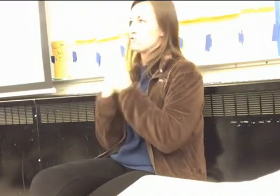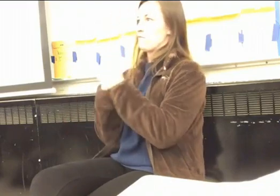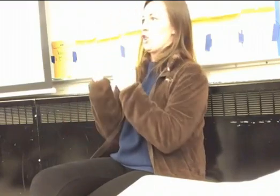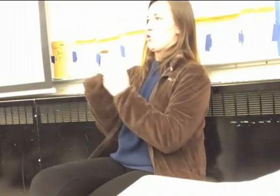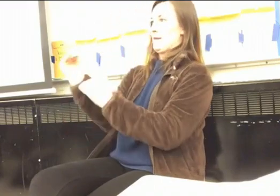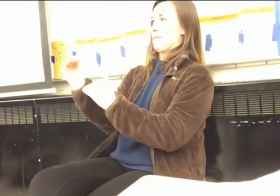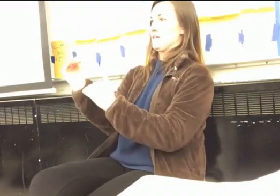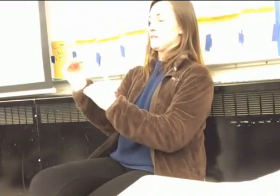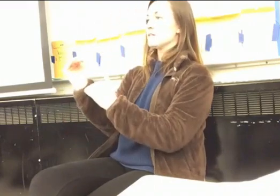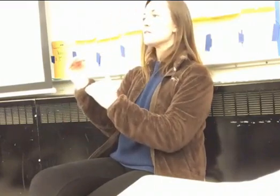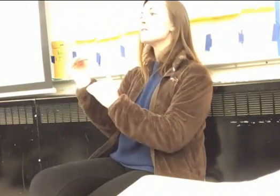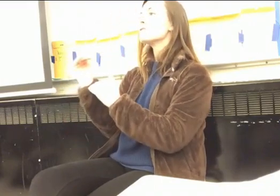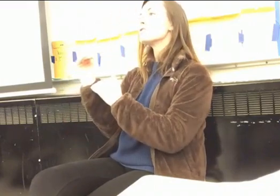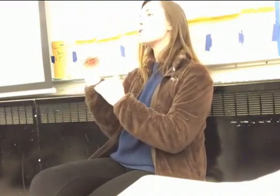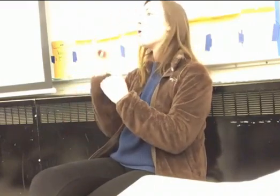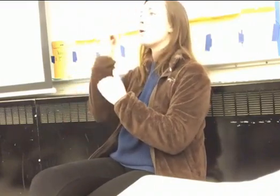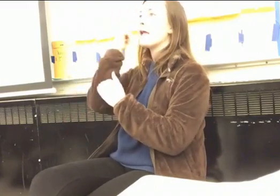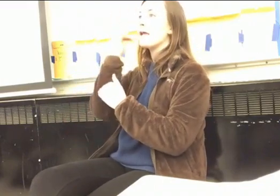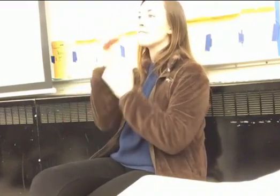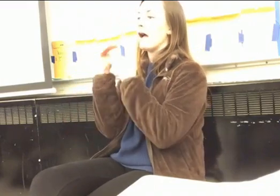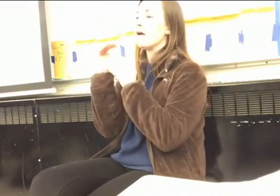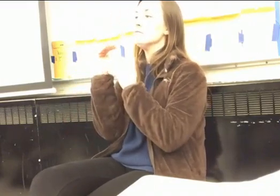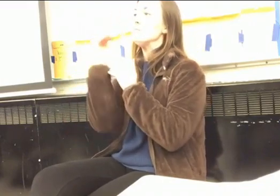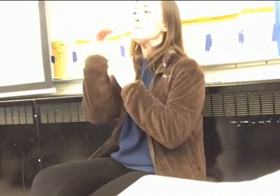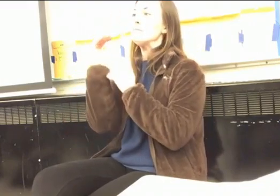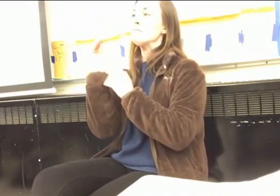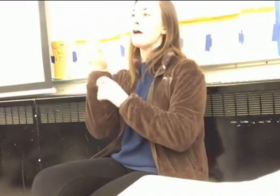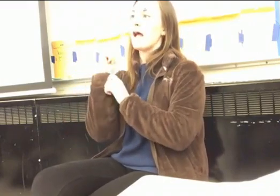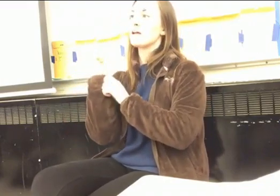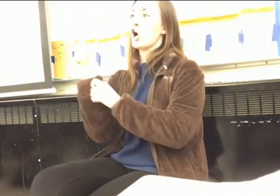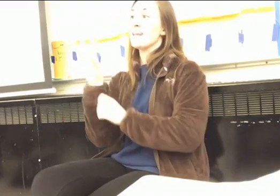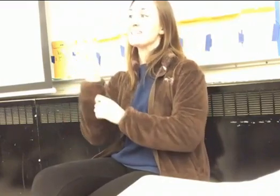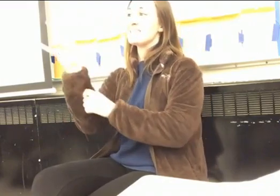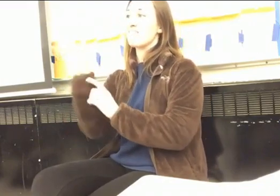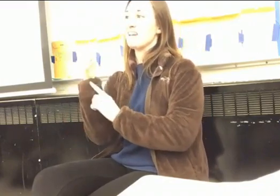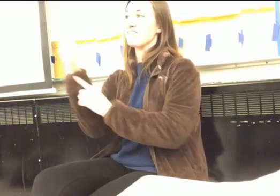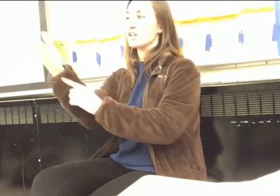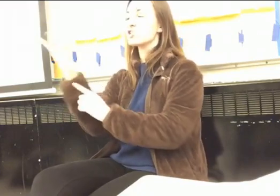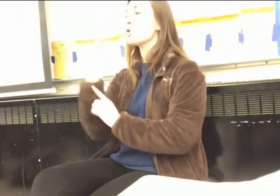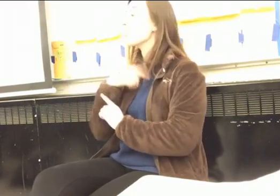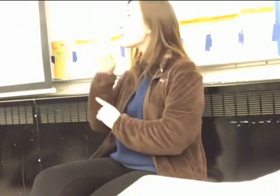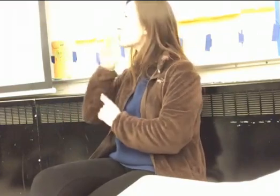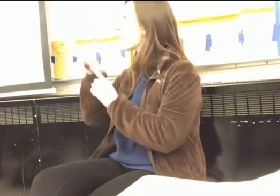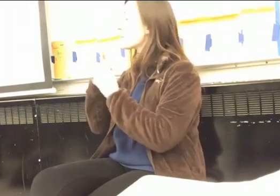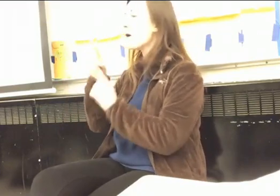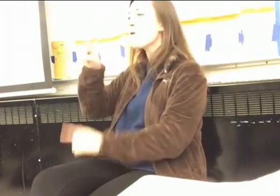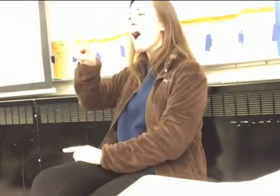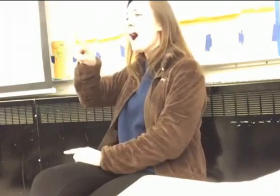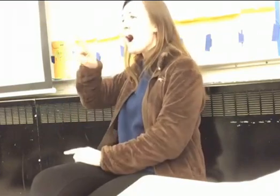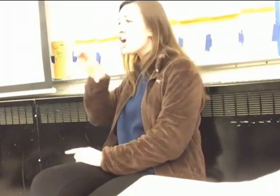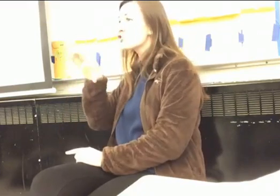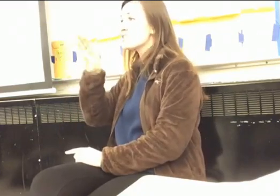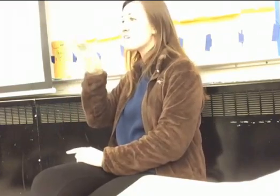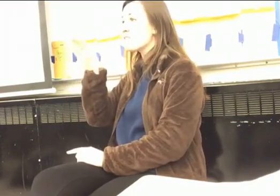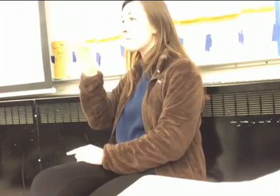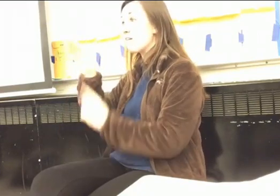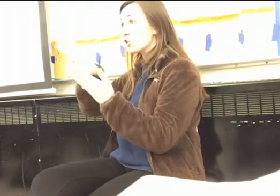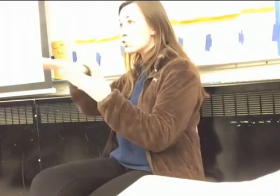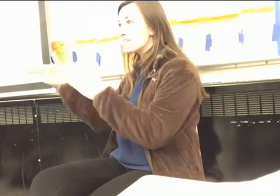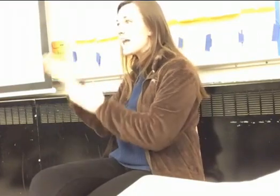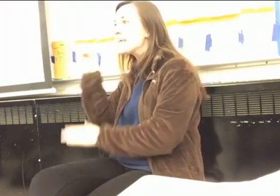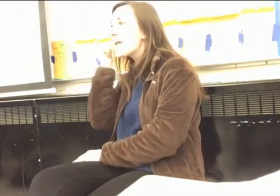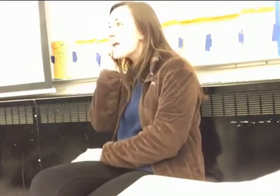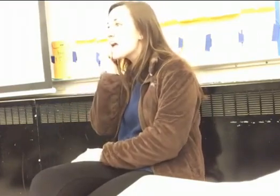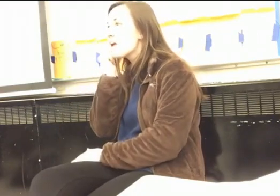fishing, let's say 1 over, so I caught 7 fish instead of 6, we're talking hundreds of buffalo that you're killing every single day. To